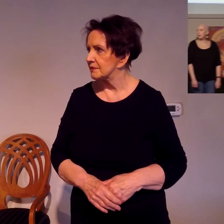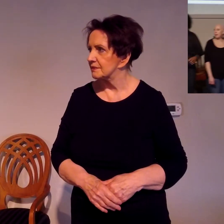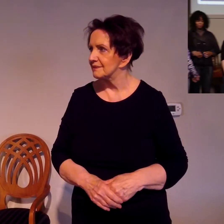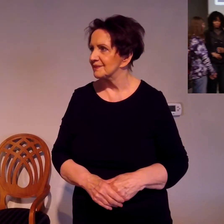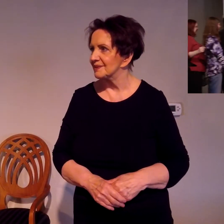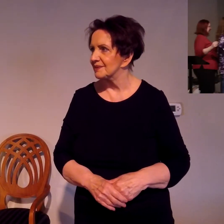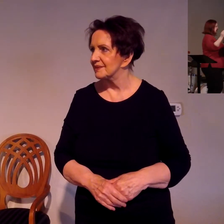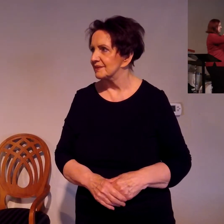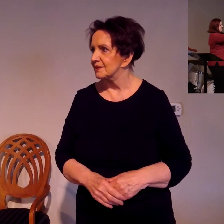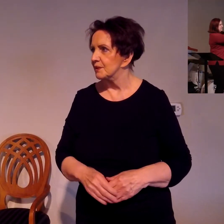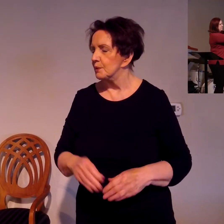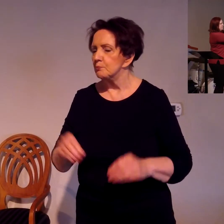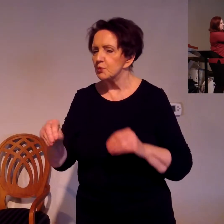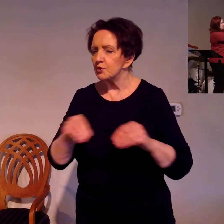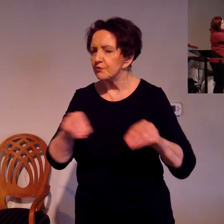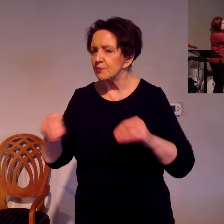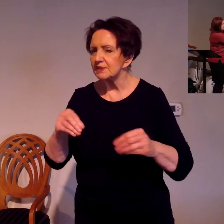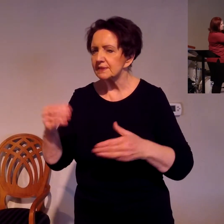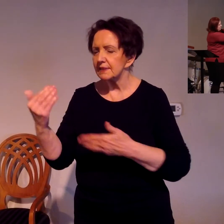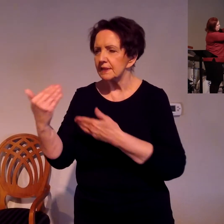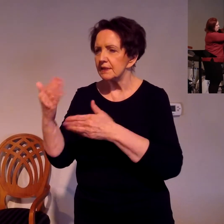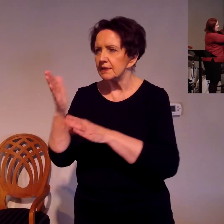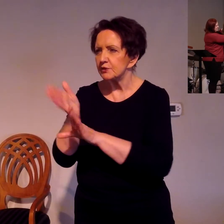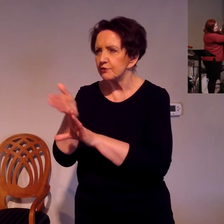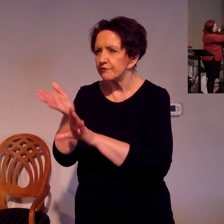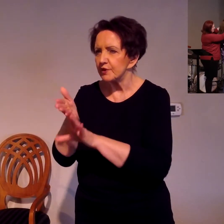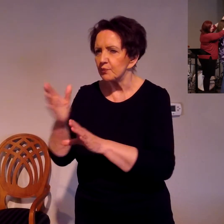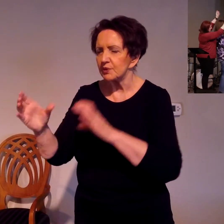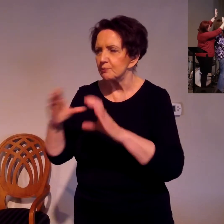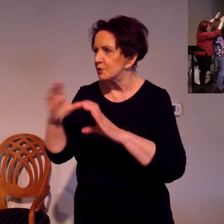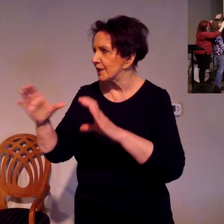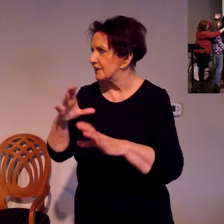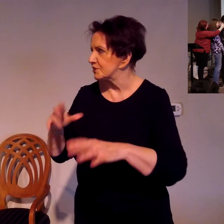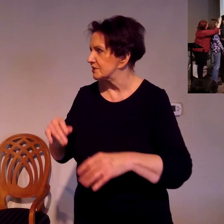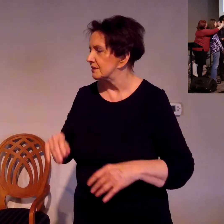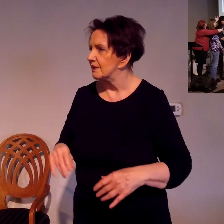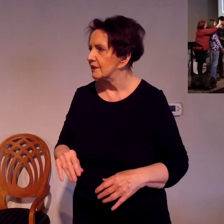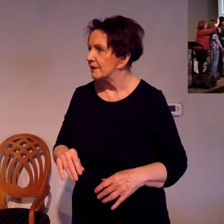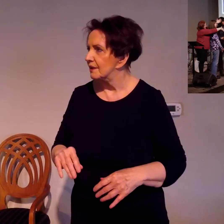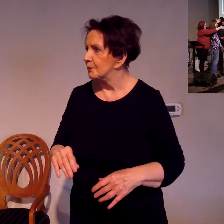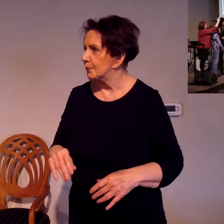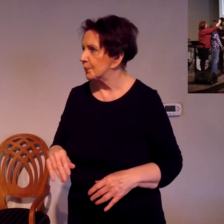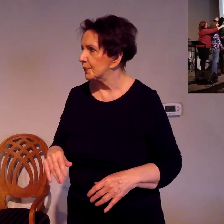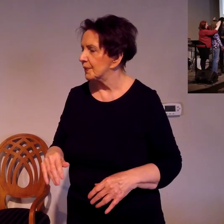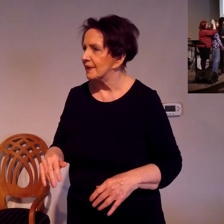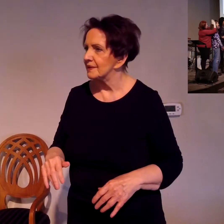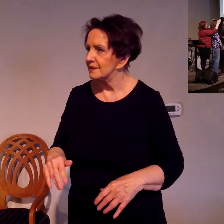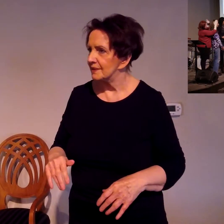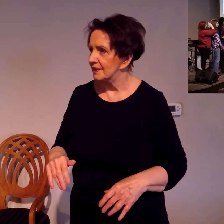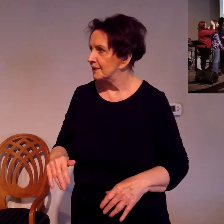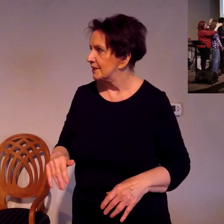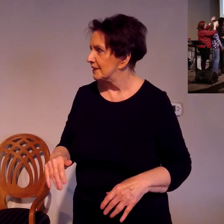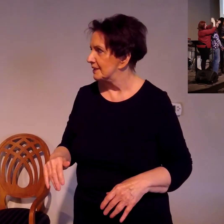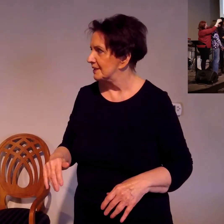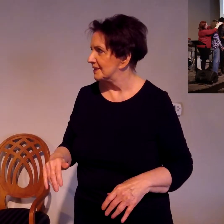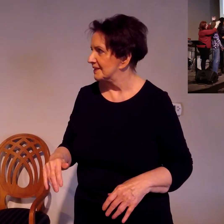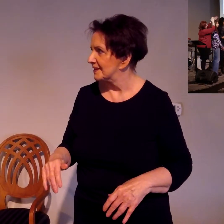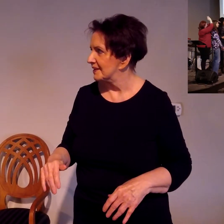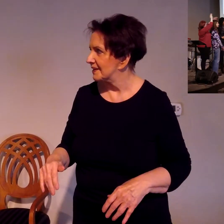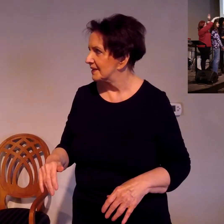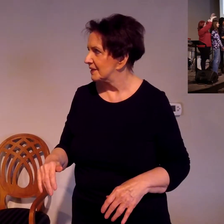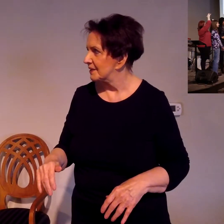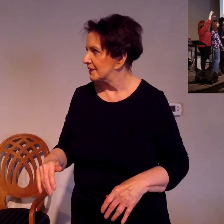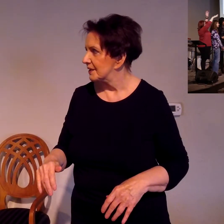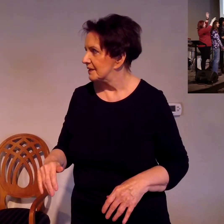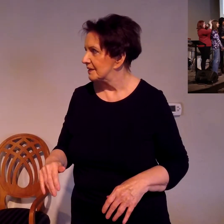interfere with communication. Show us your movement. We're going to do this, but she can't see you, right? So you got to do something. She can't see you.